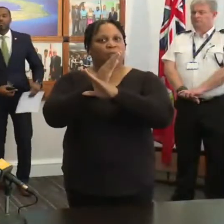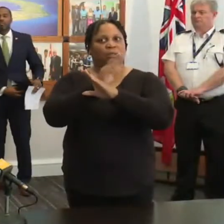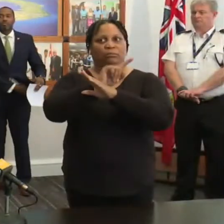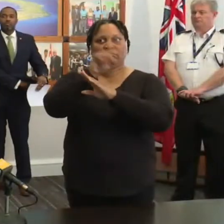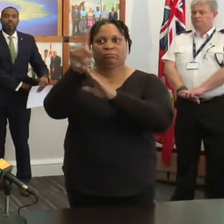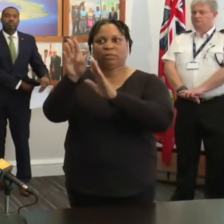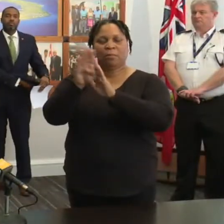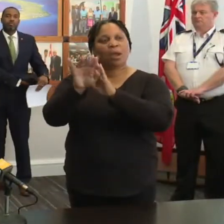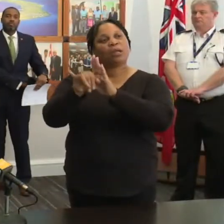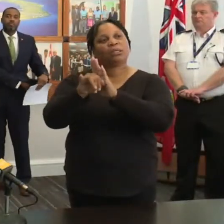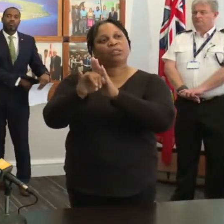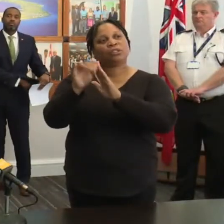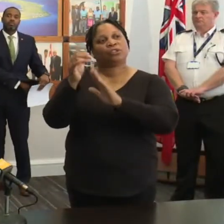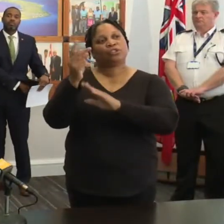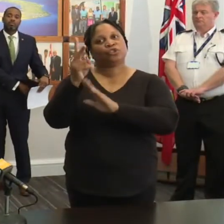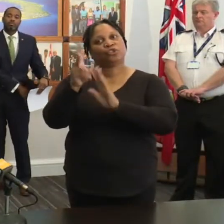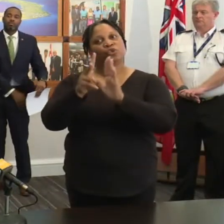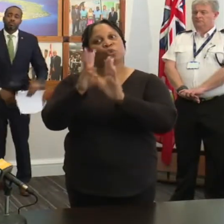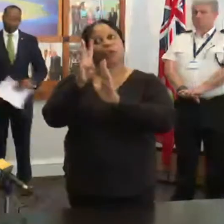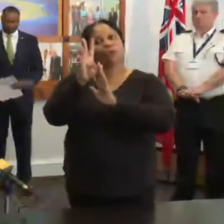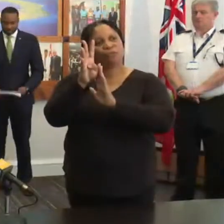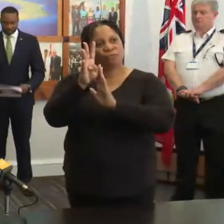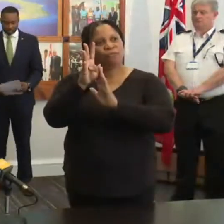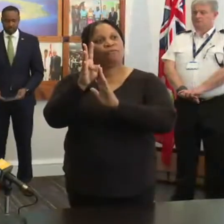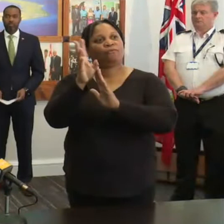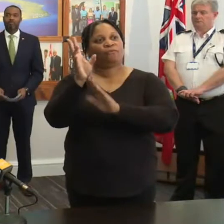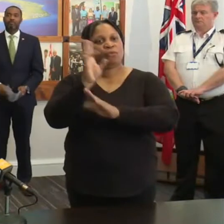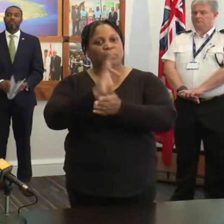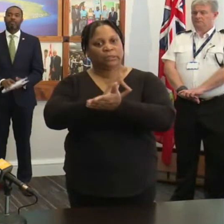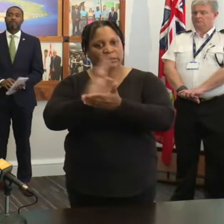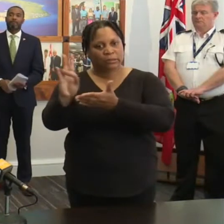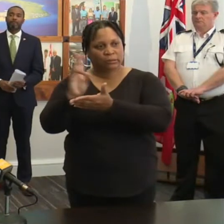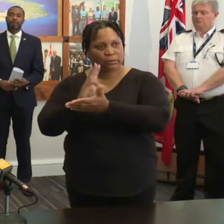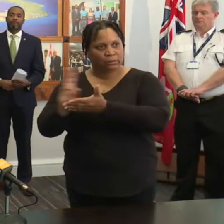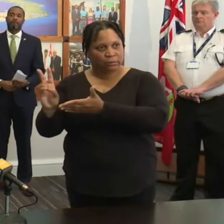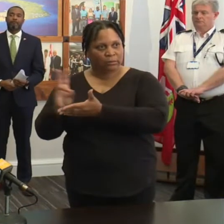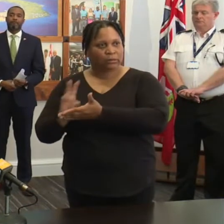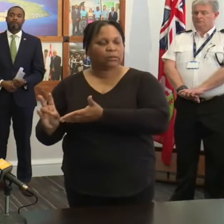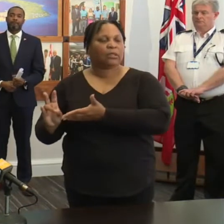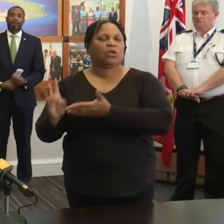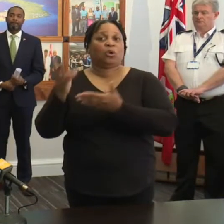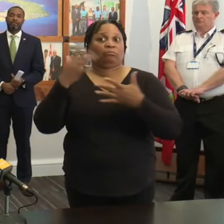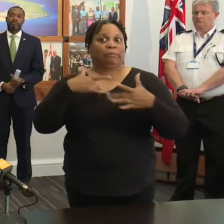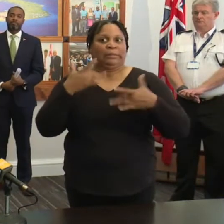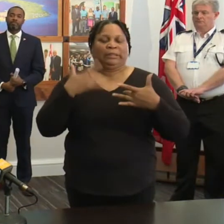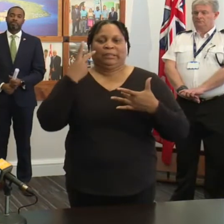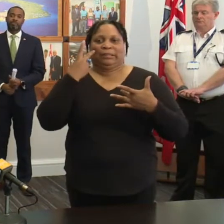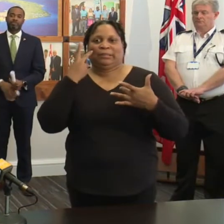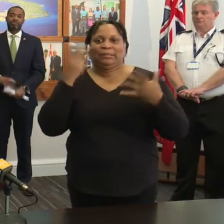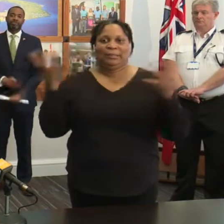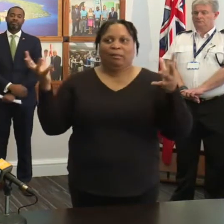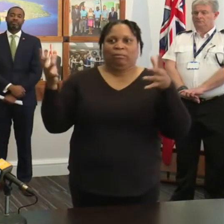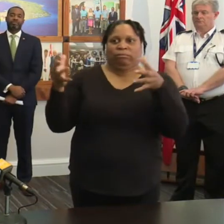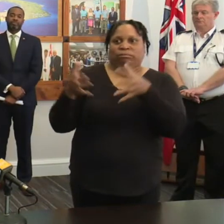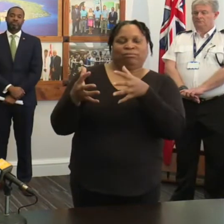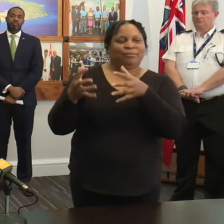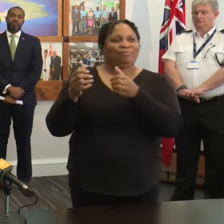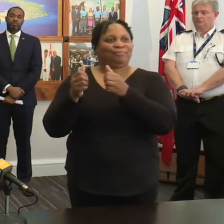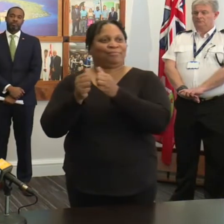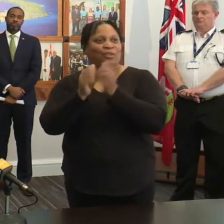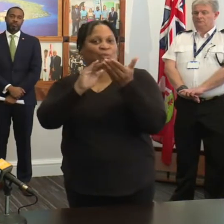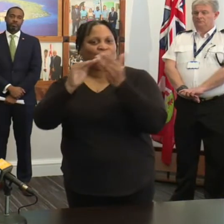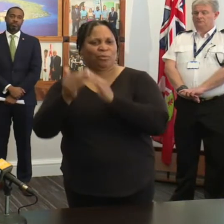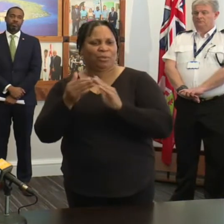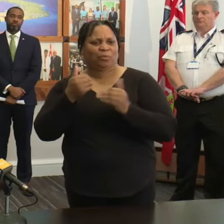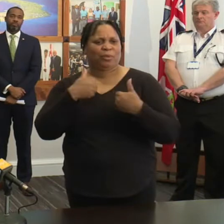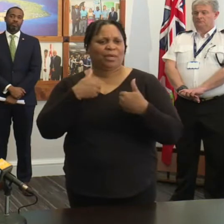Berkeley 24/7. We are excited to see our community come together. We have psychiatric nurses that were